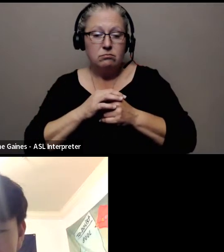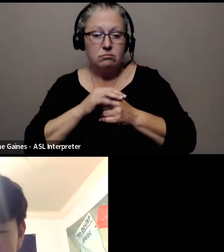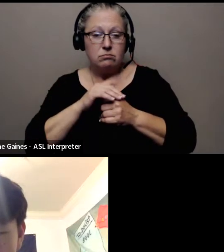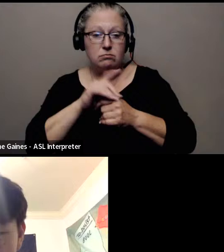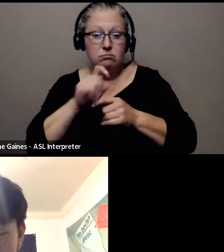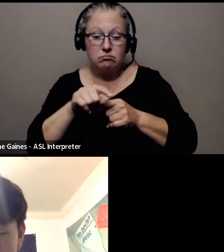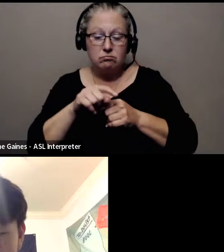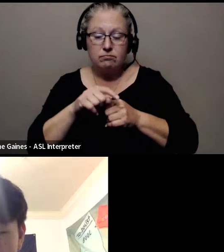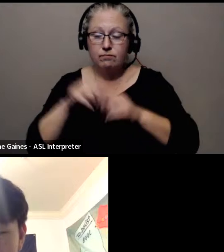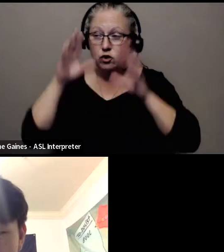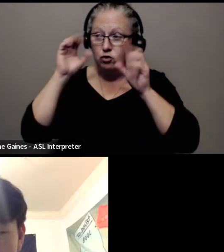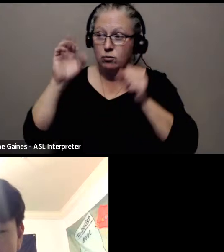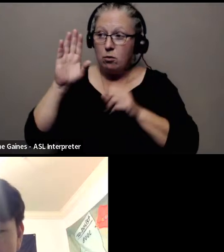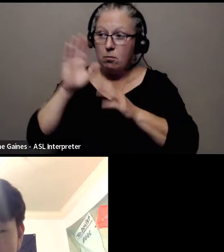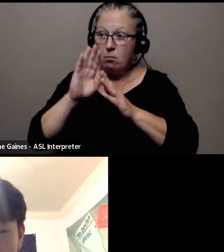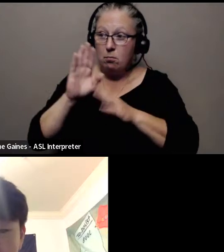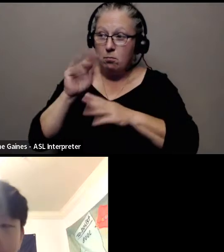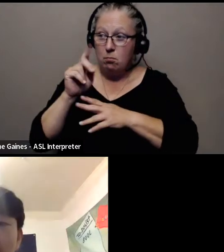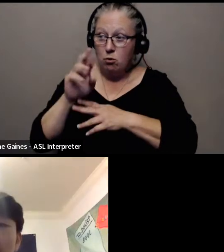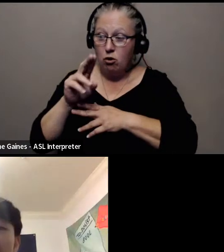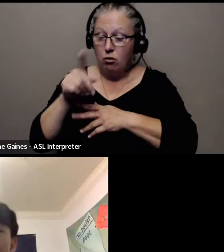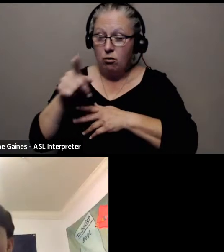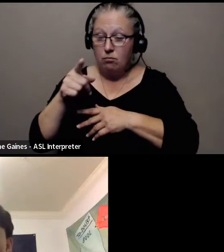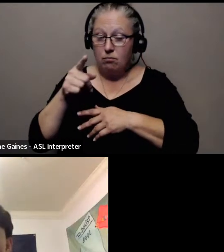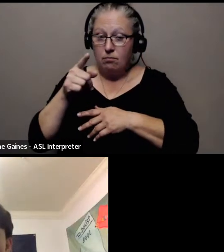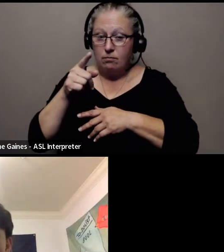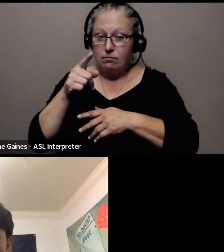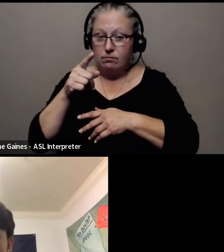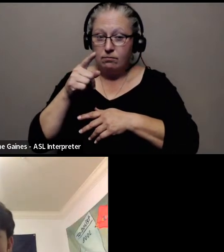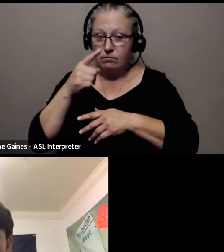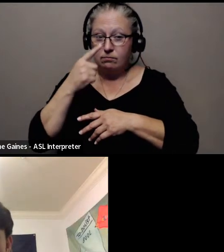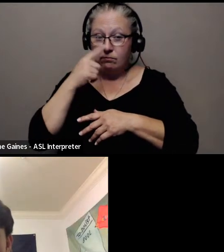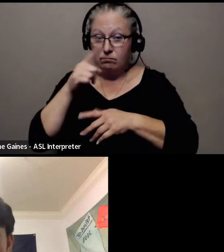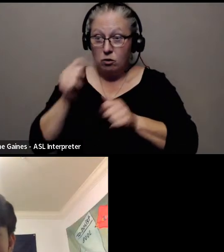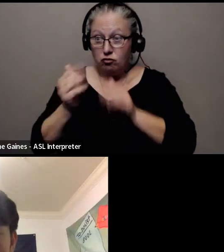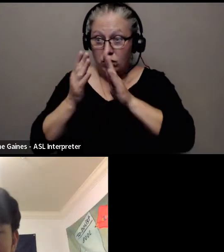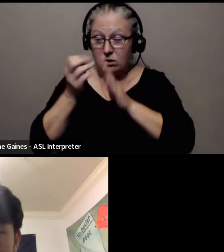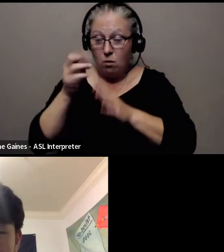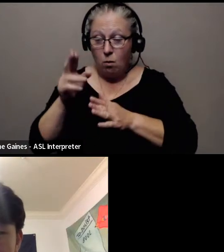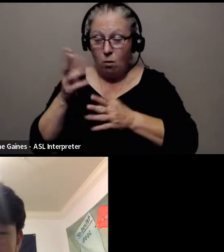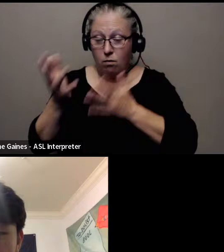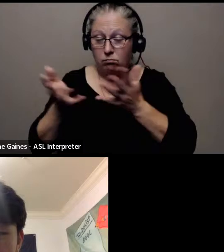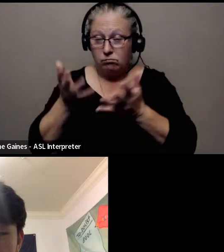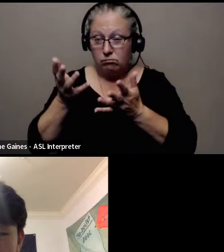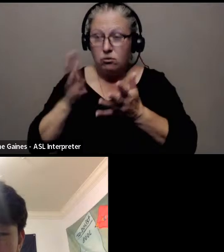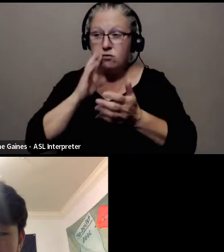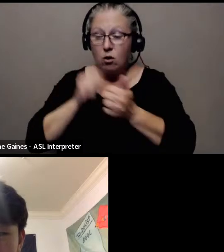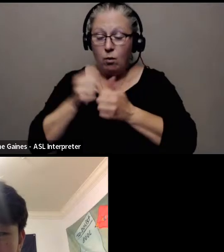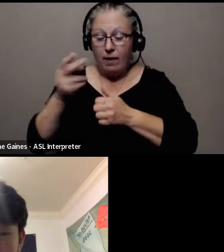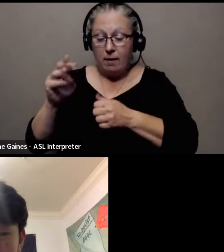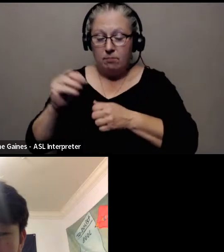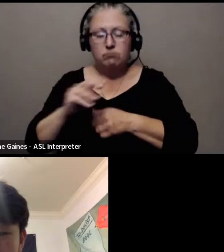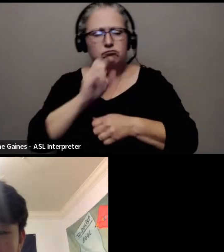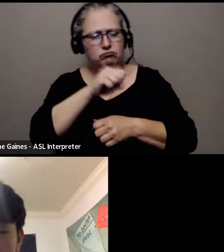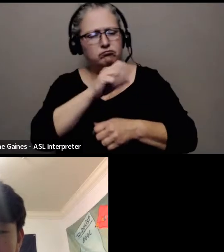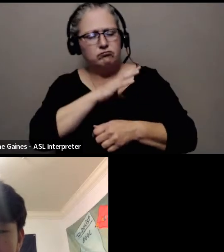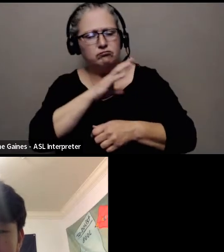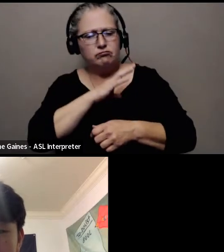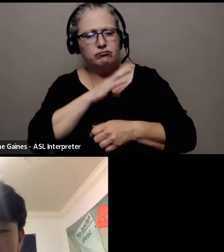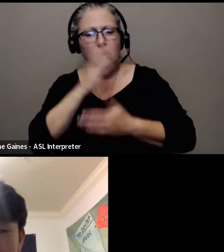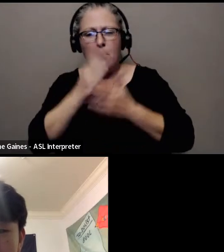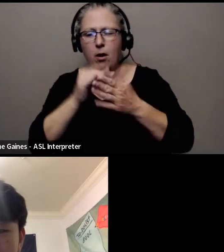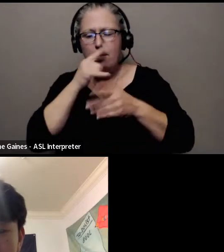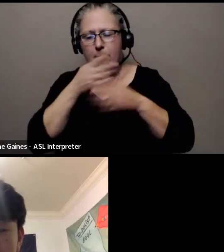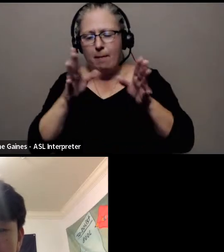Thank you. Superintendent Booker, would you could you either address it or talk with him? Yeah. So as a part of